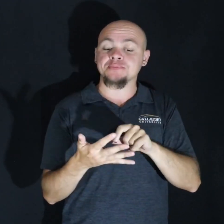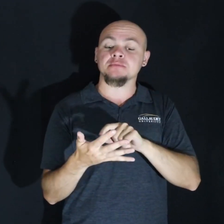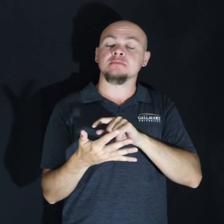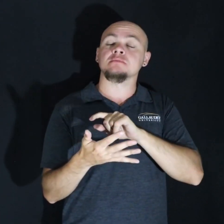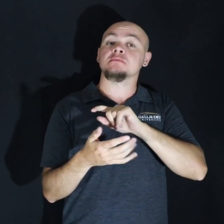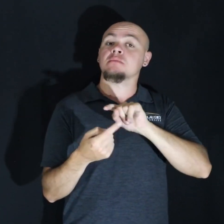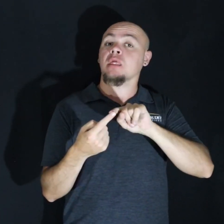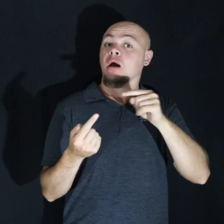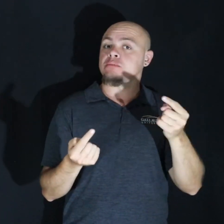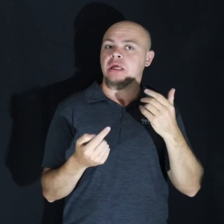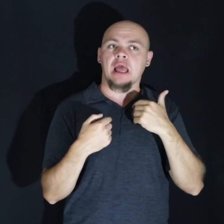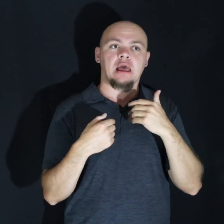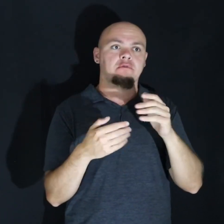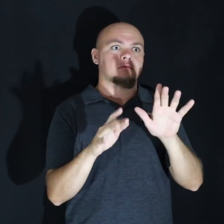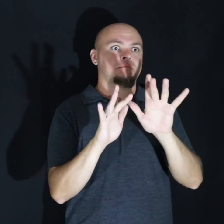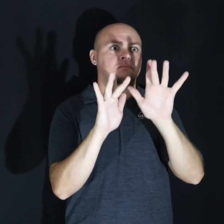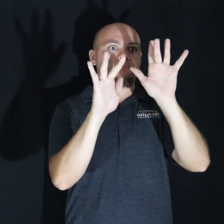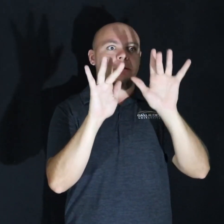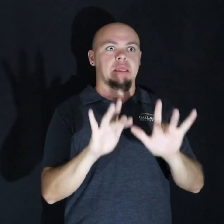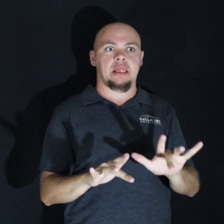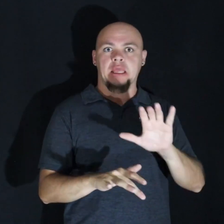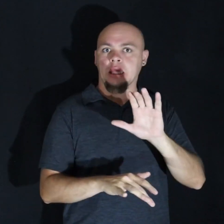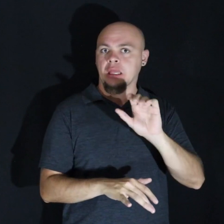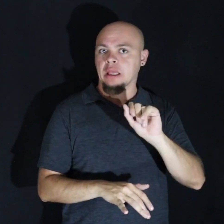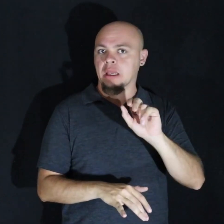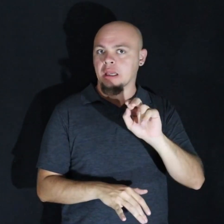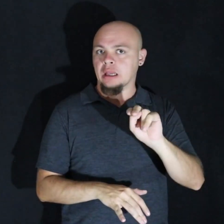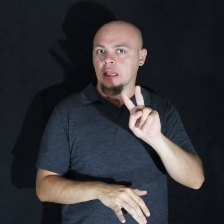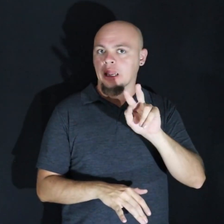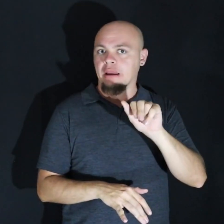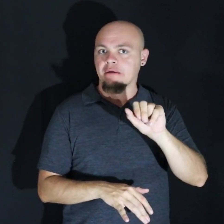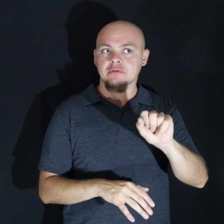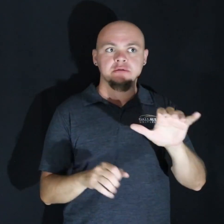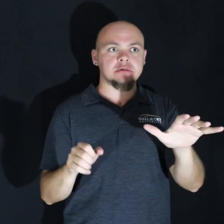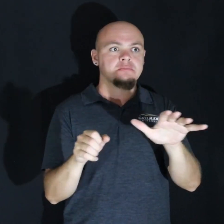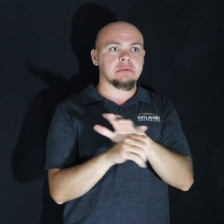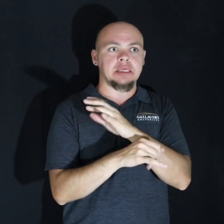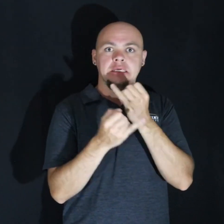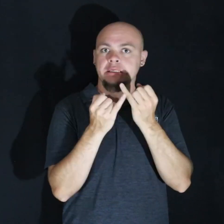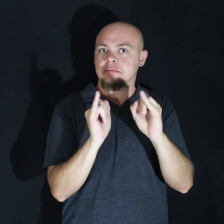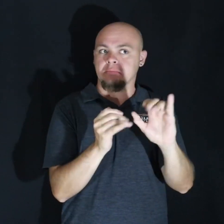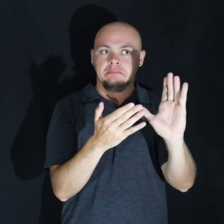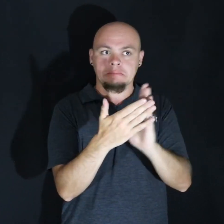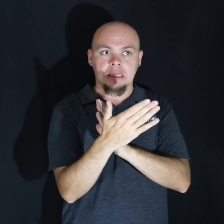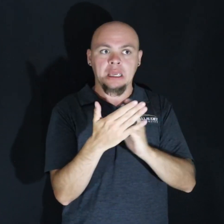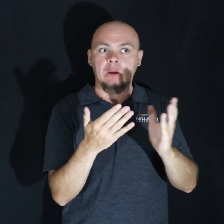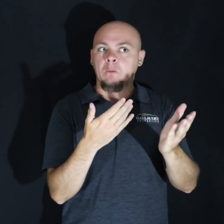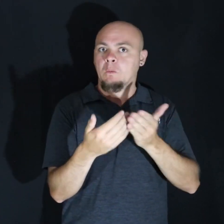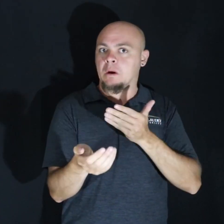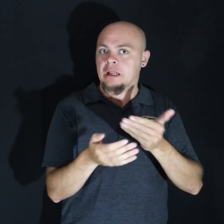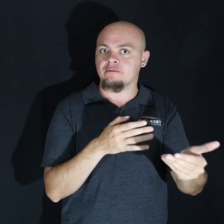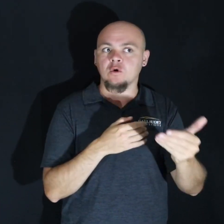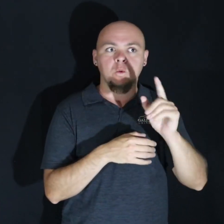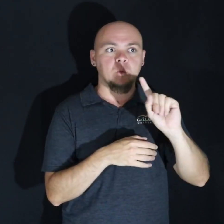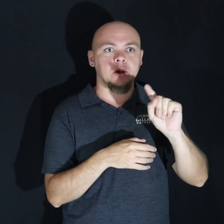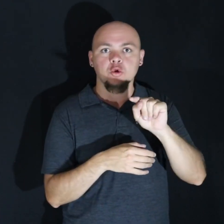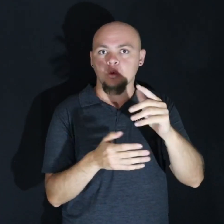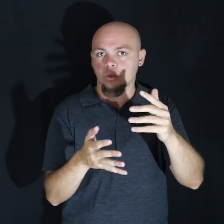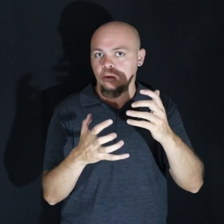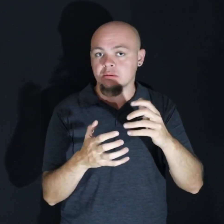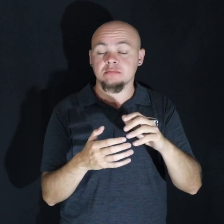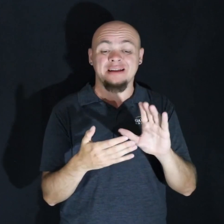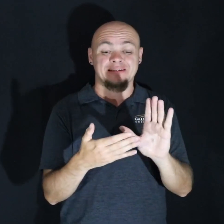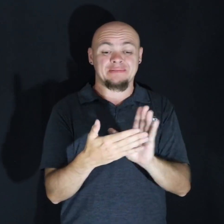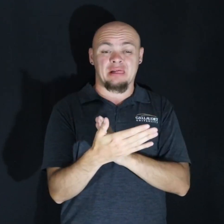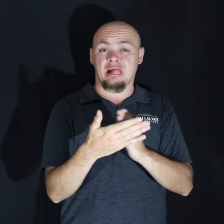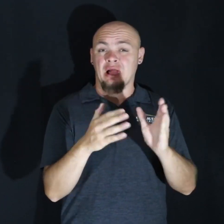of the spectrum is blank canvas painting, where you have complete autonomy to paint whatever and wherever you like. But a blank